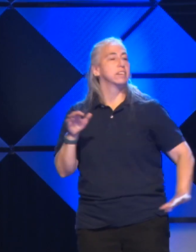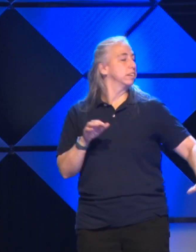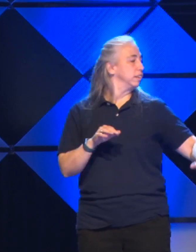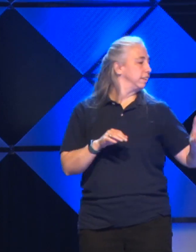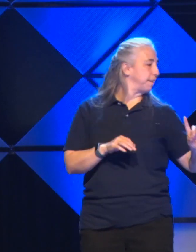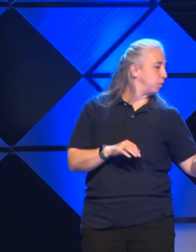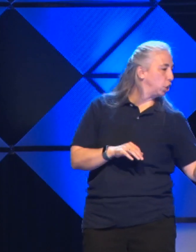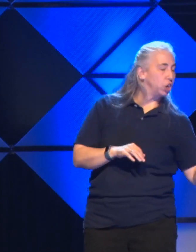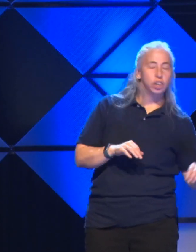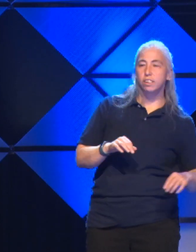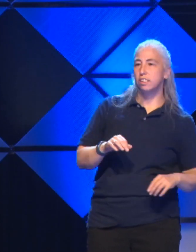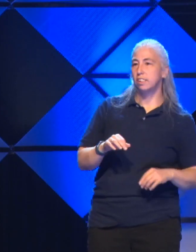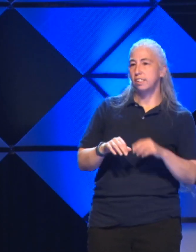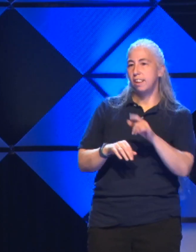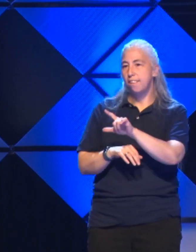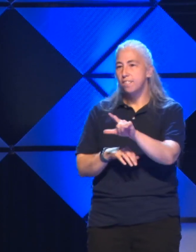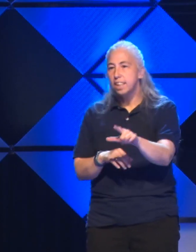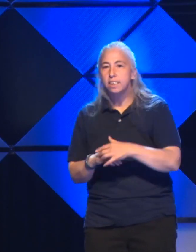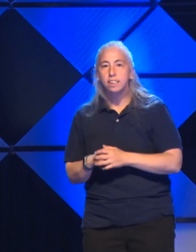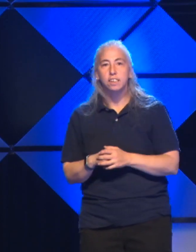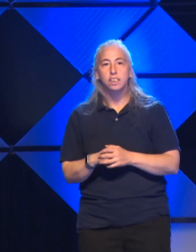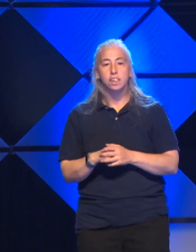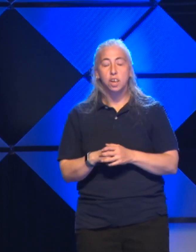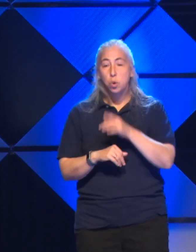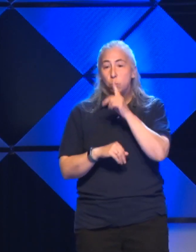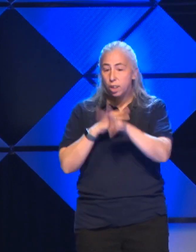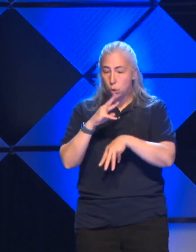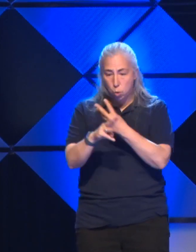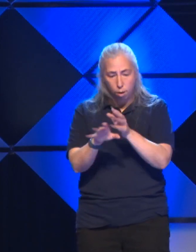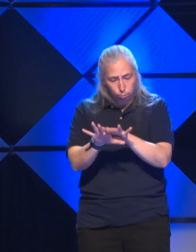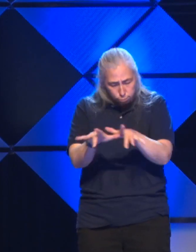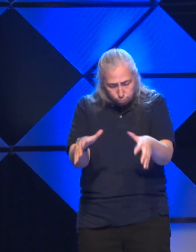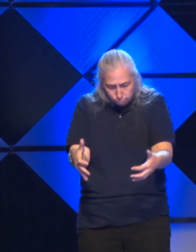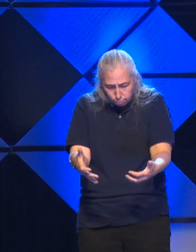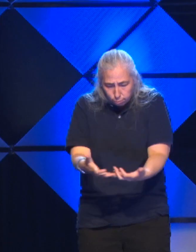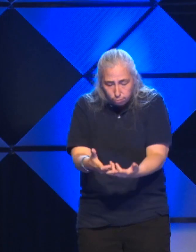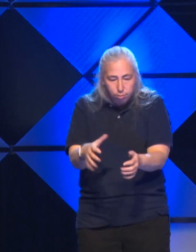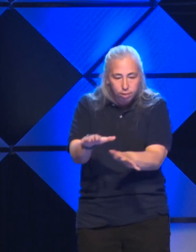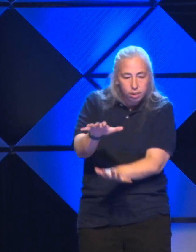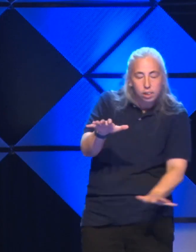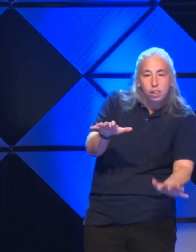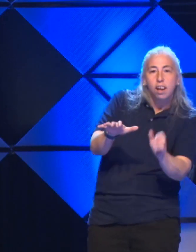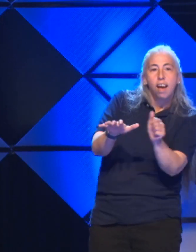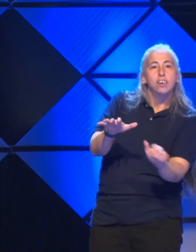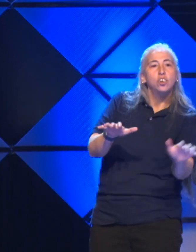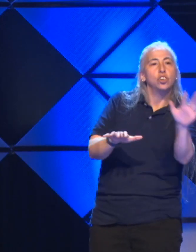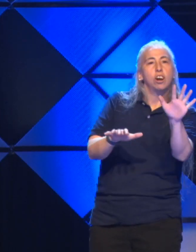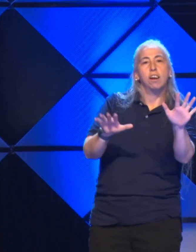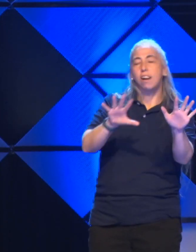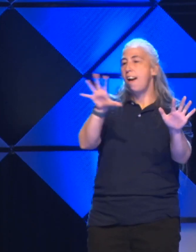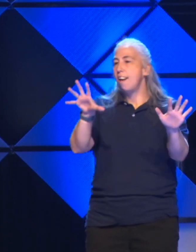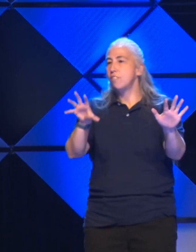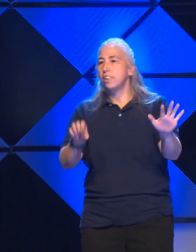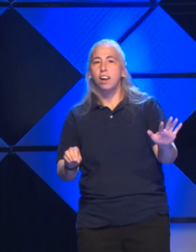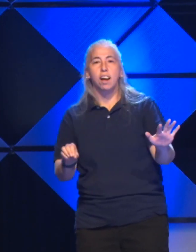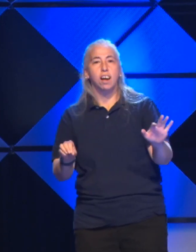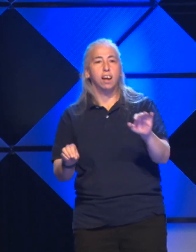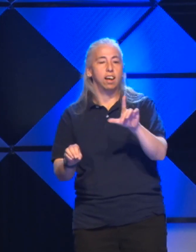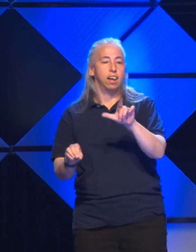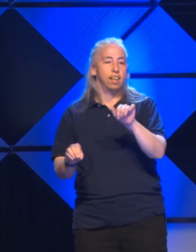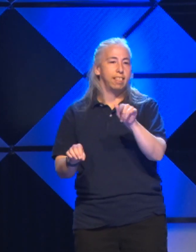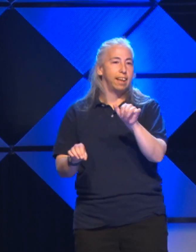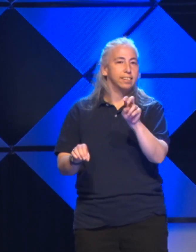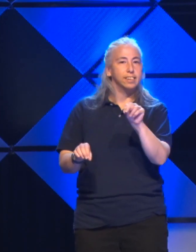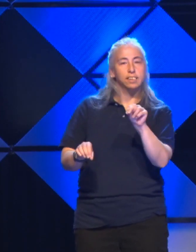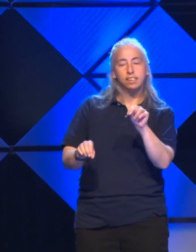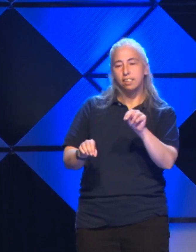the outskirts of the earth, Romania, Asia, Africa, Latin America, wherever it